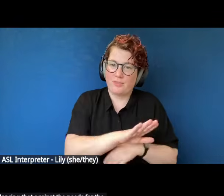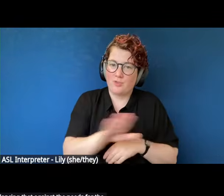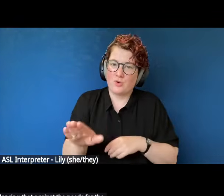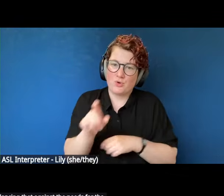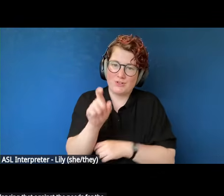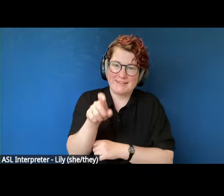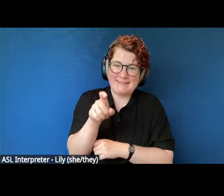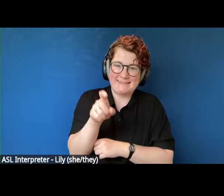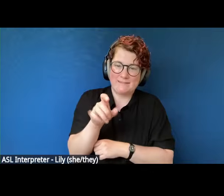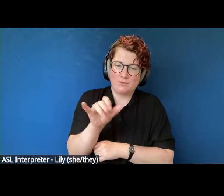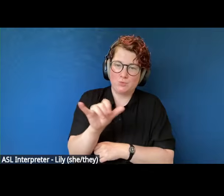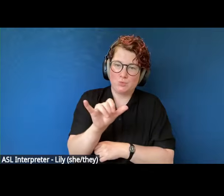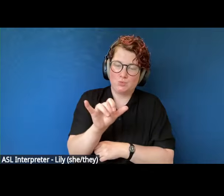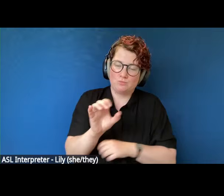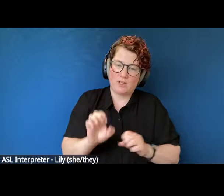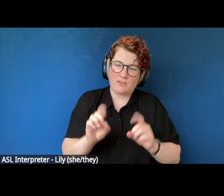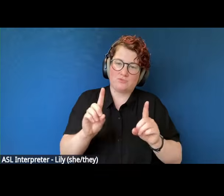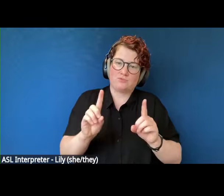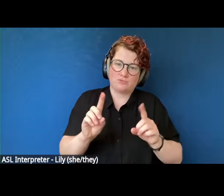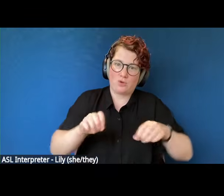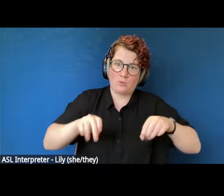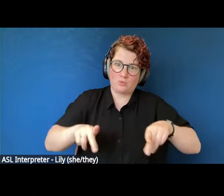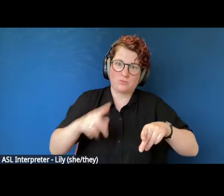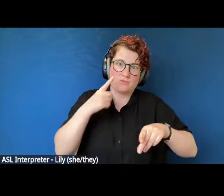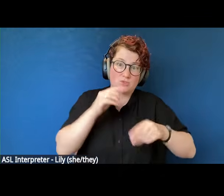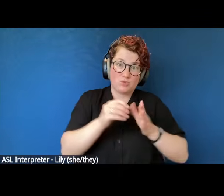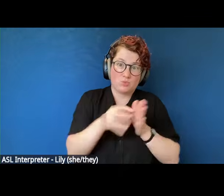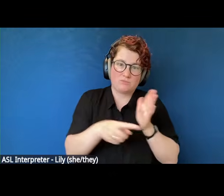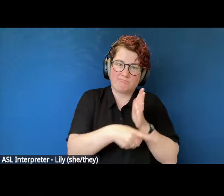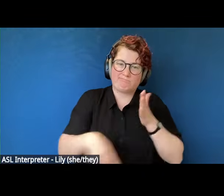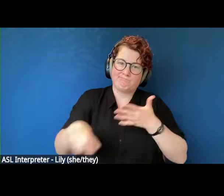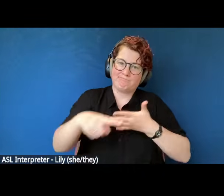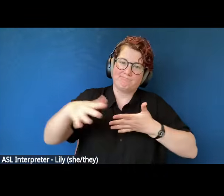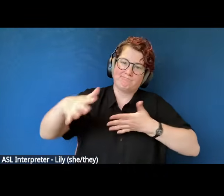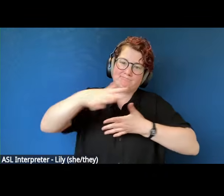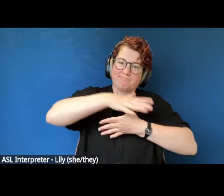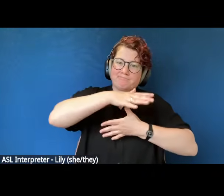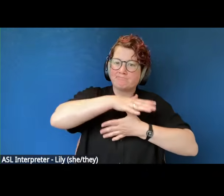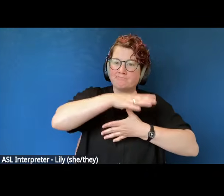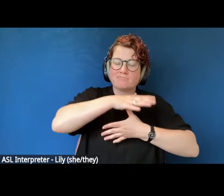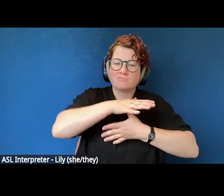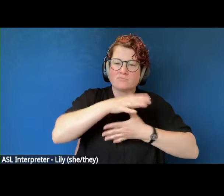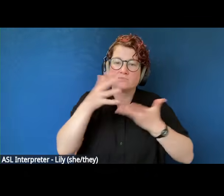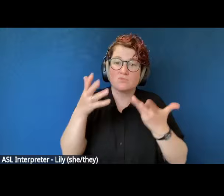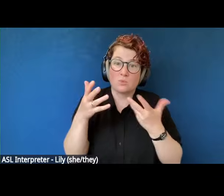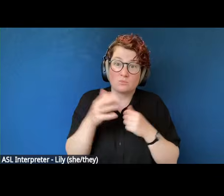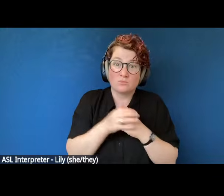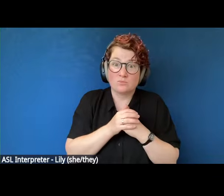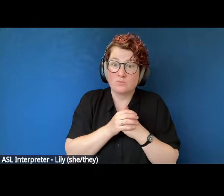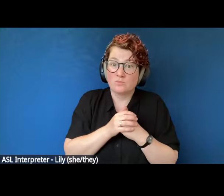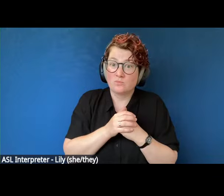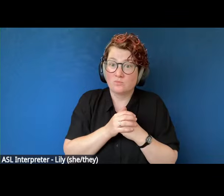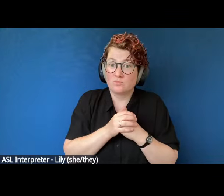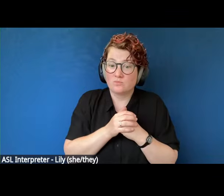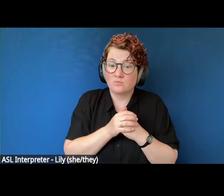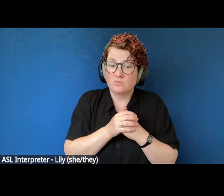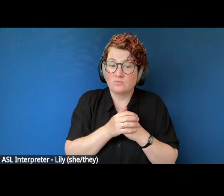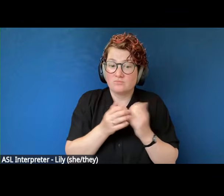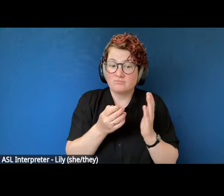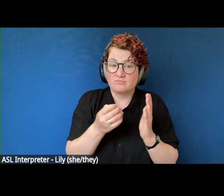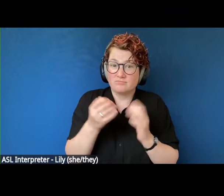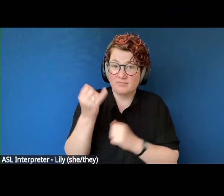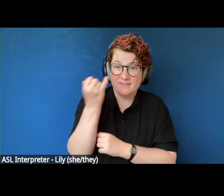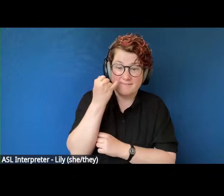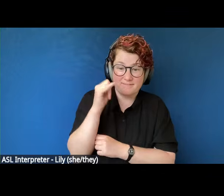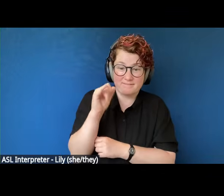educational opportunities for our students. And I don't know if anyone who is actually in the schools